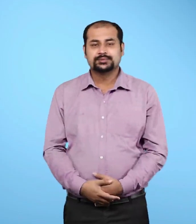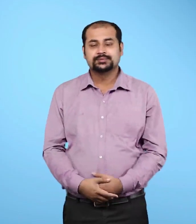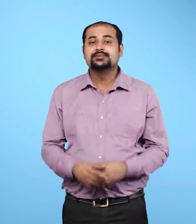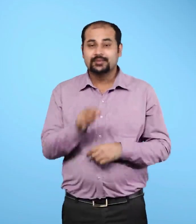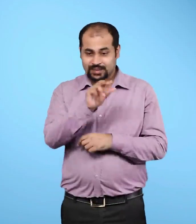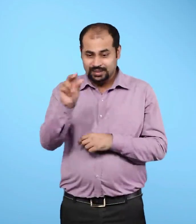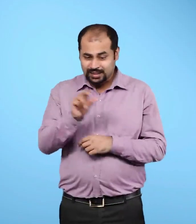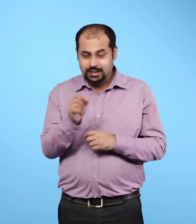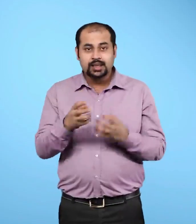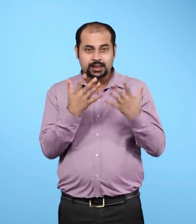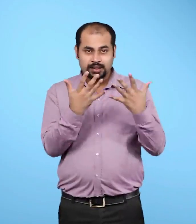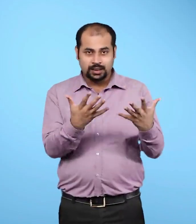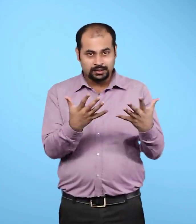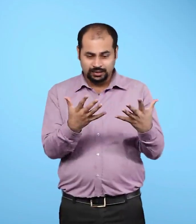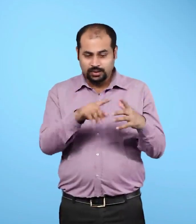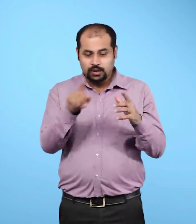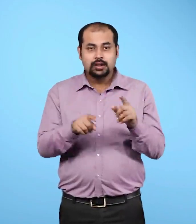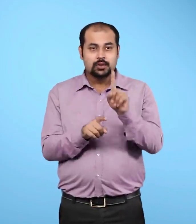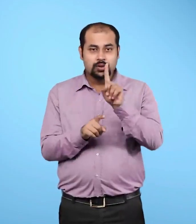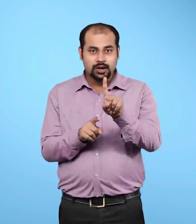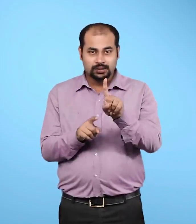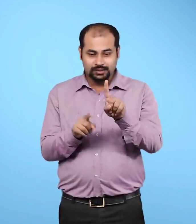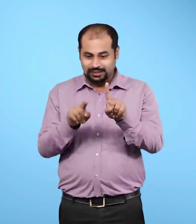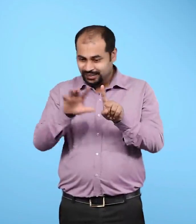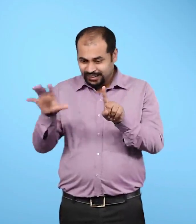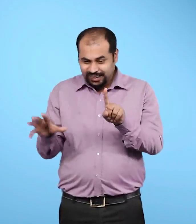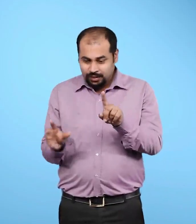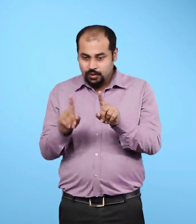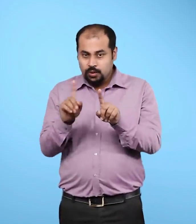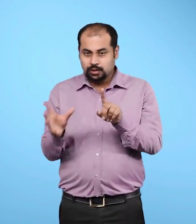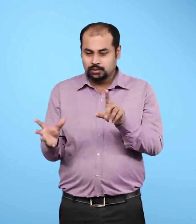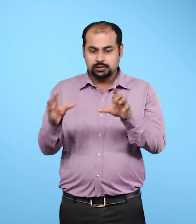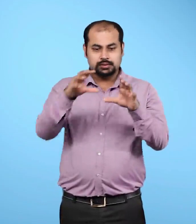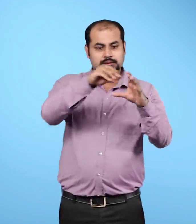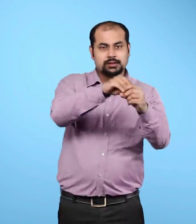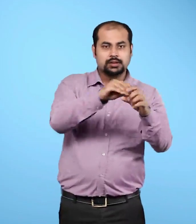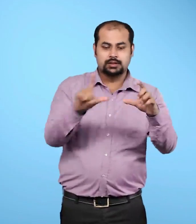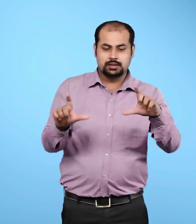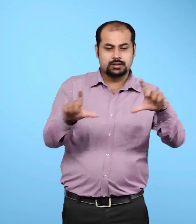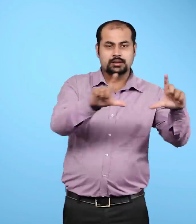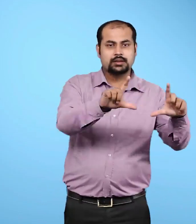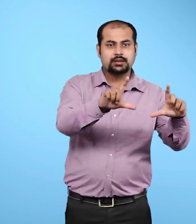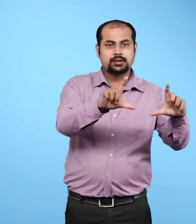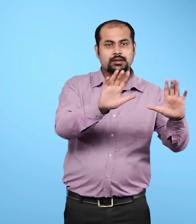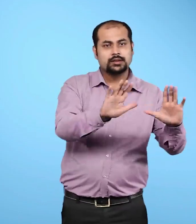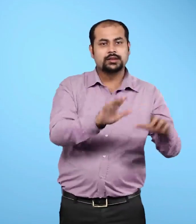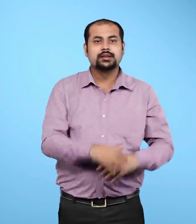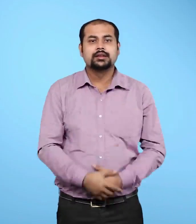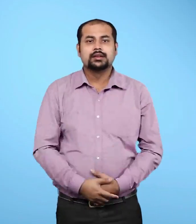The picture of beads has 10 loose beads out of 11 grouped together in yellow color